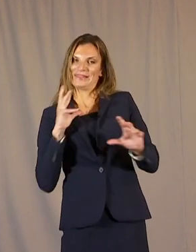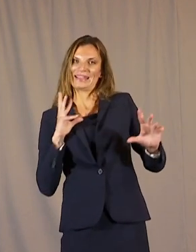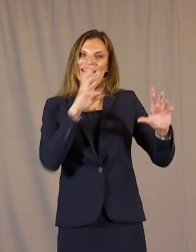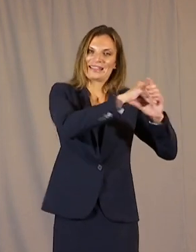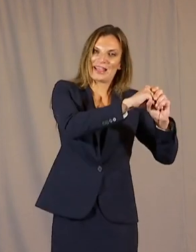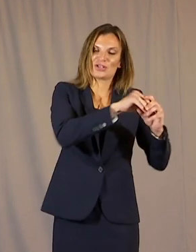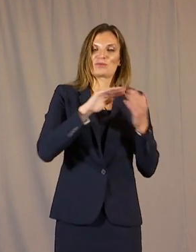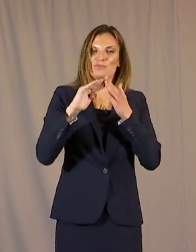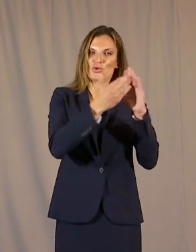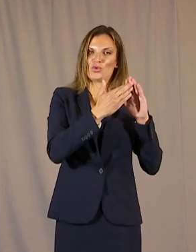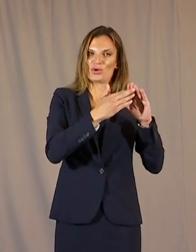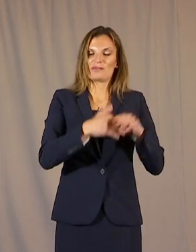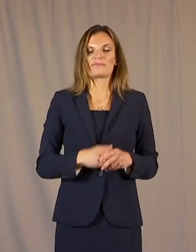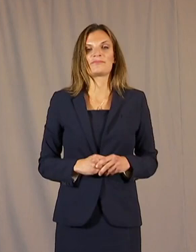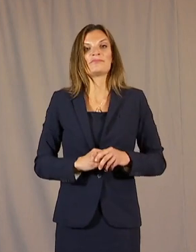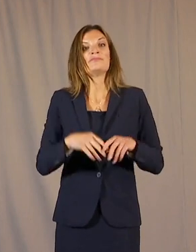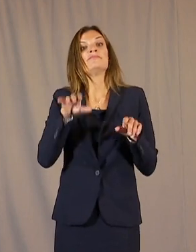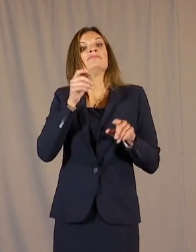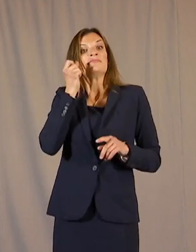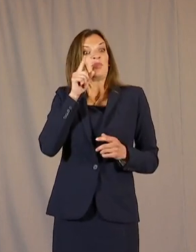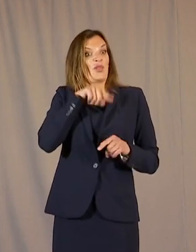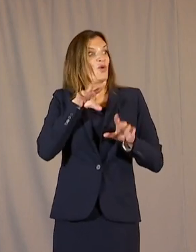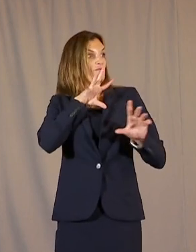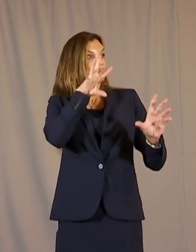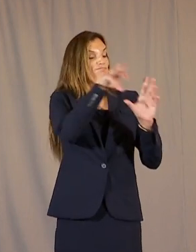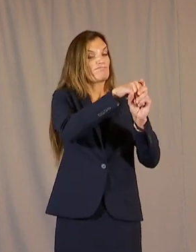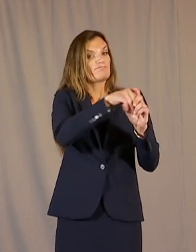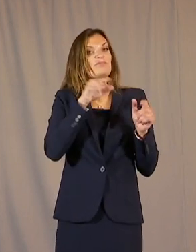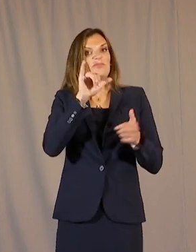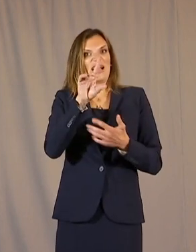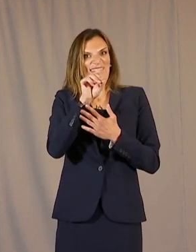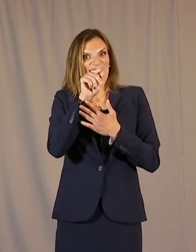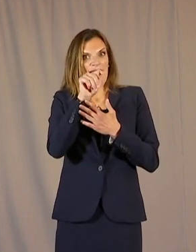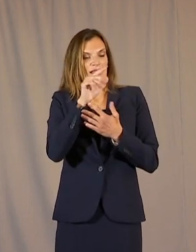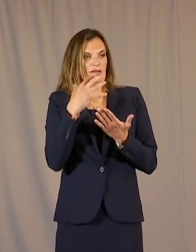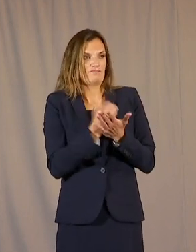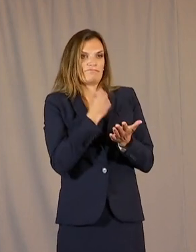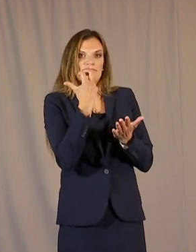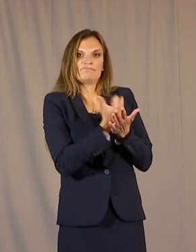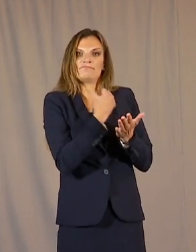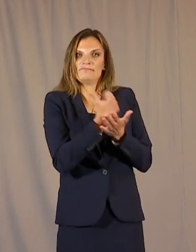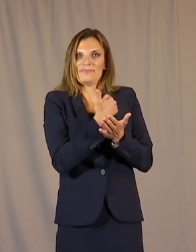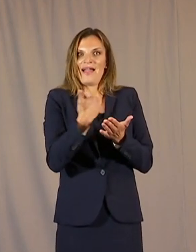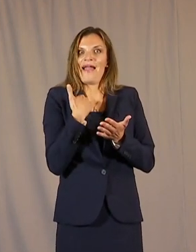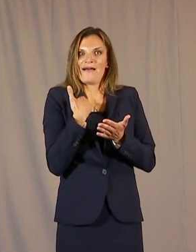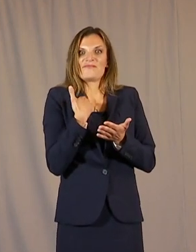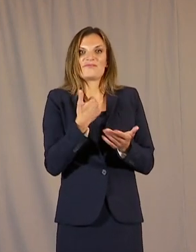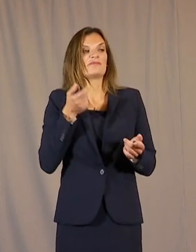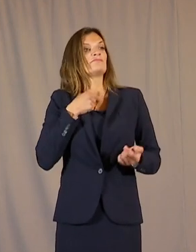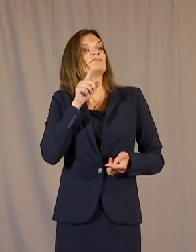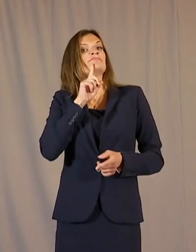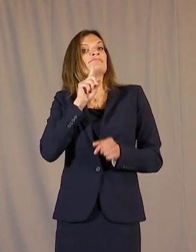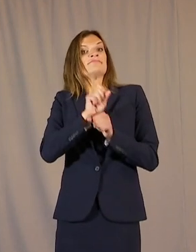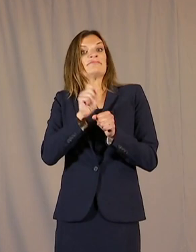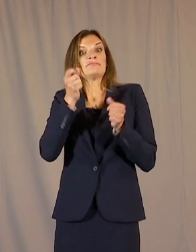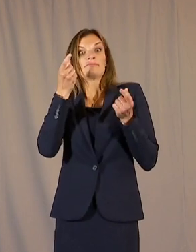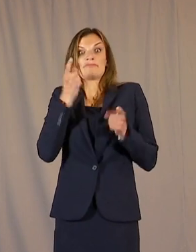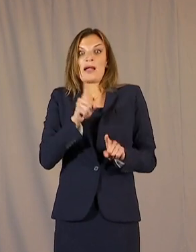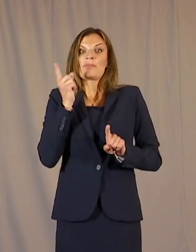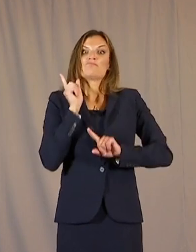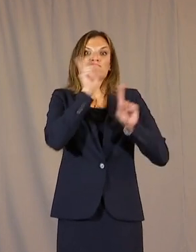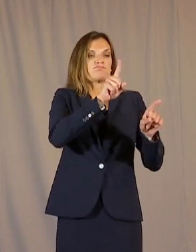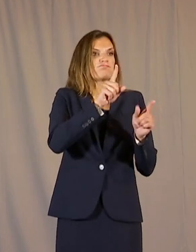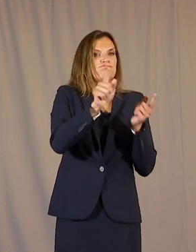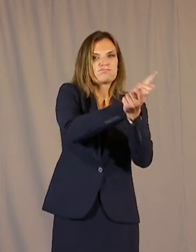also collecting a lot of data, and because they were connecting with the community did give them race and ethnicity data. They did tell